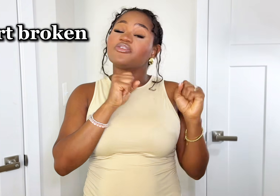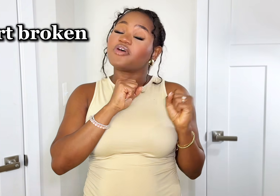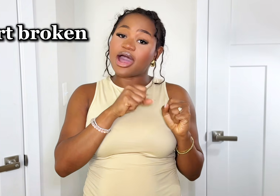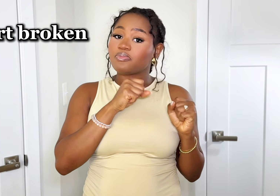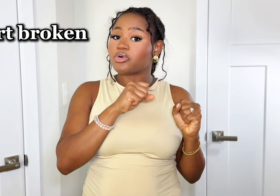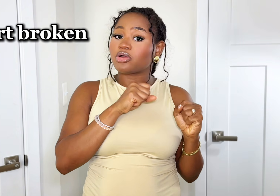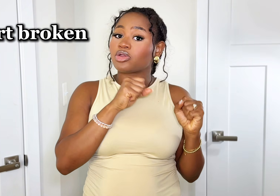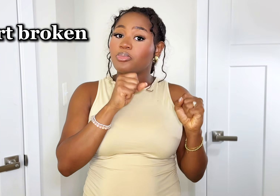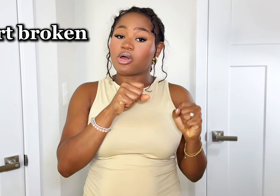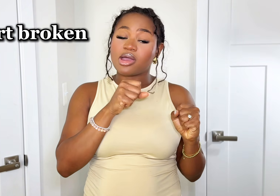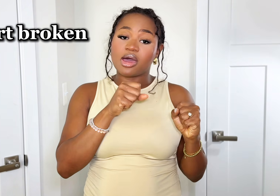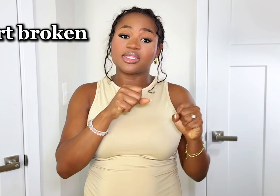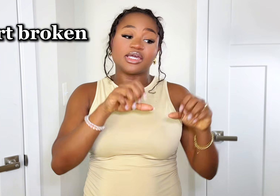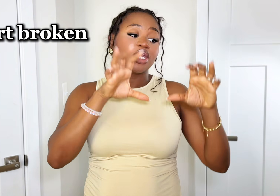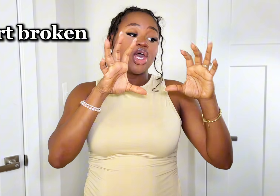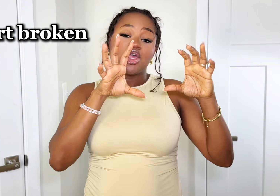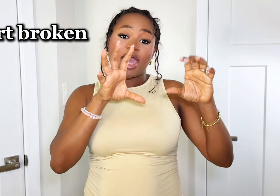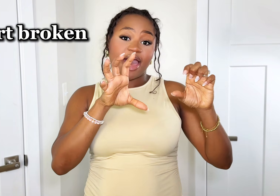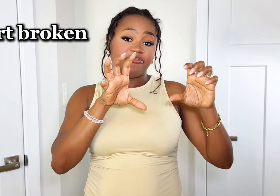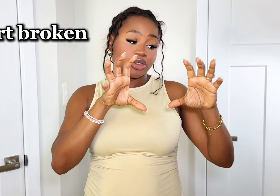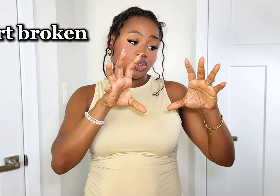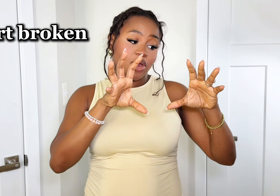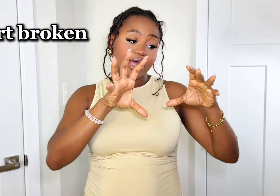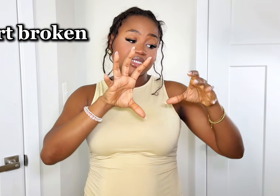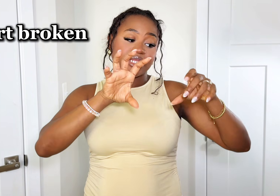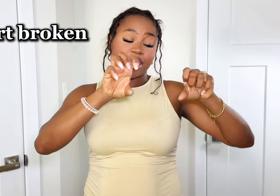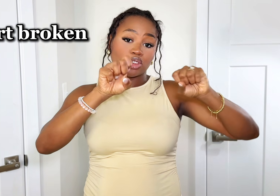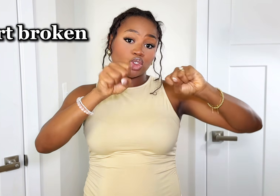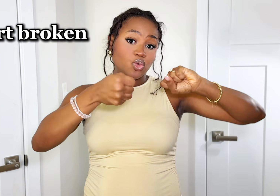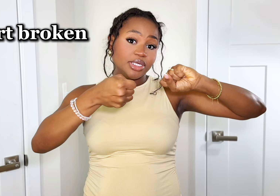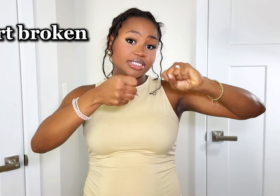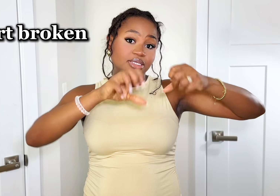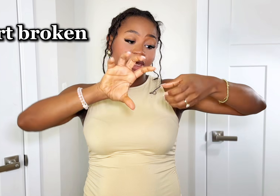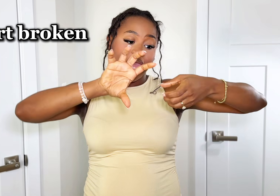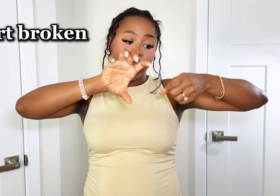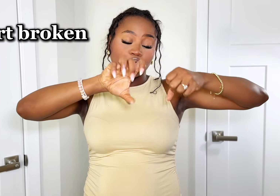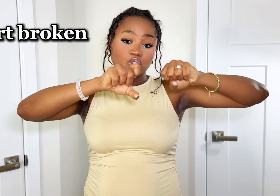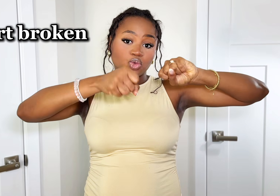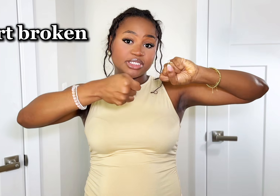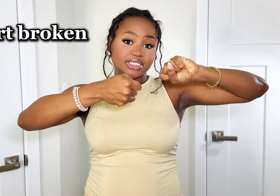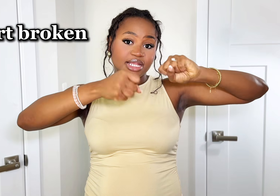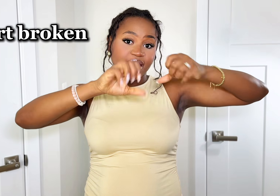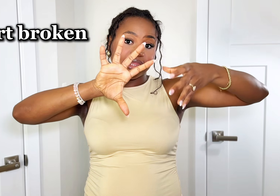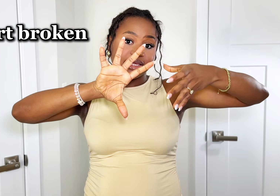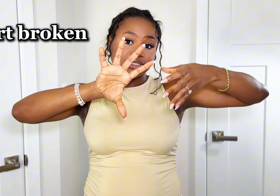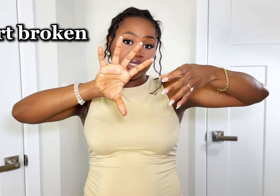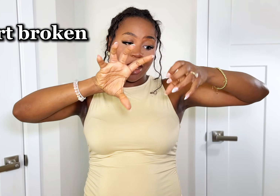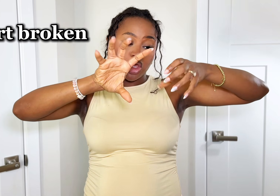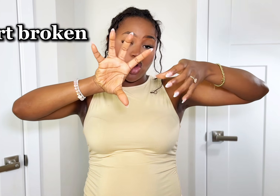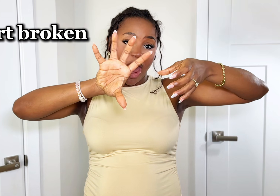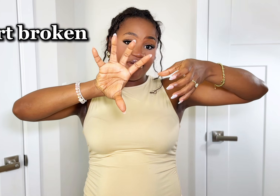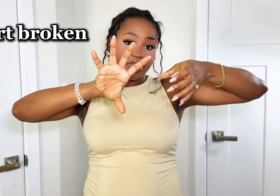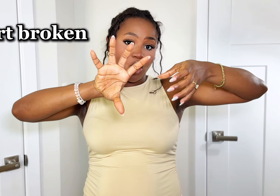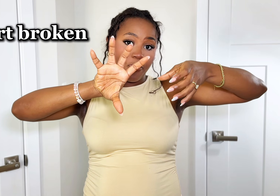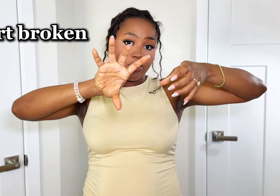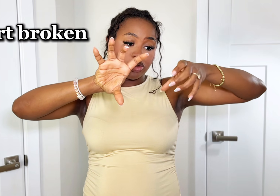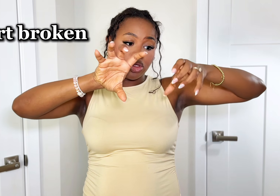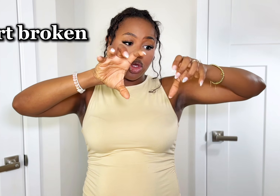for heartbroken or broken-hearted, you have your two hands like you're squeezing and you're twisting it like this. You have it open,